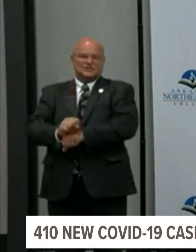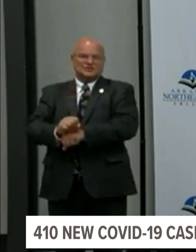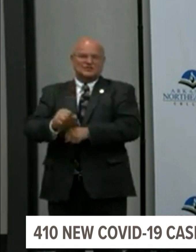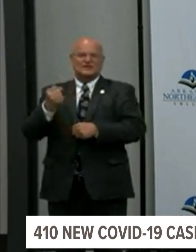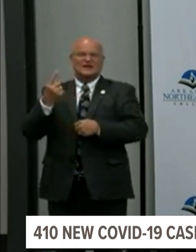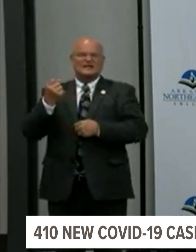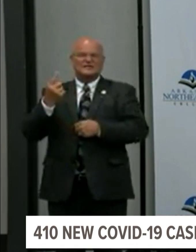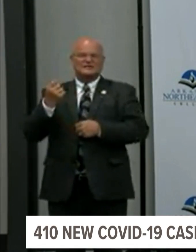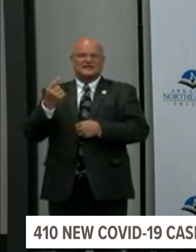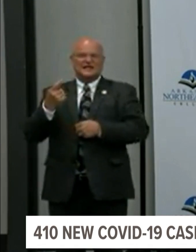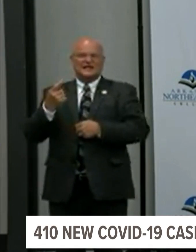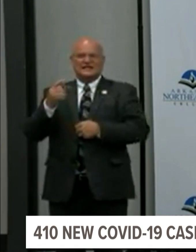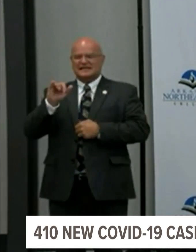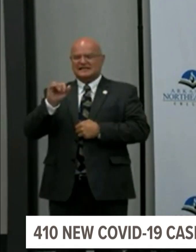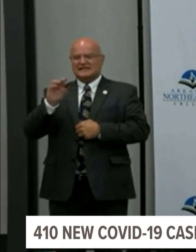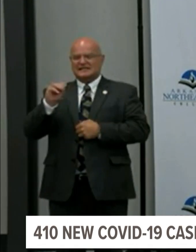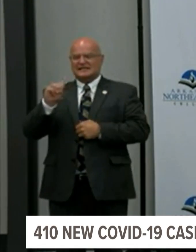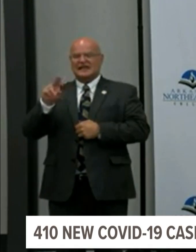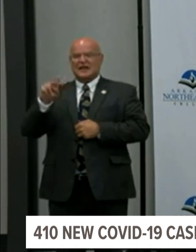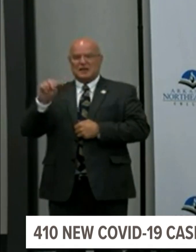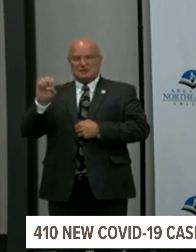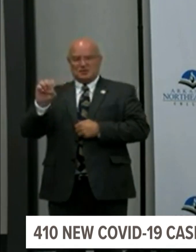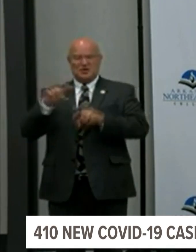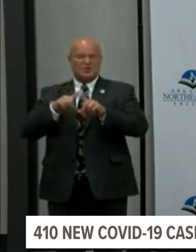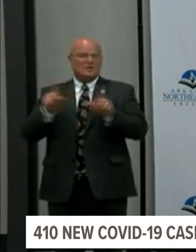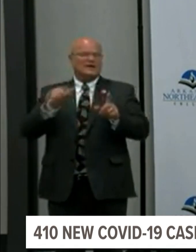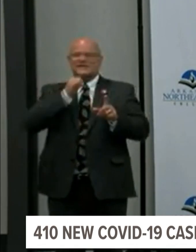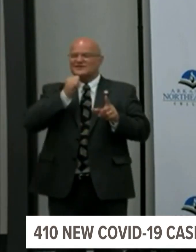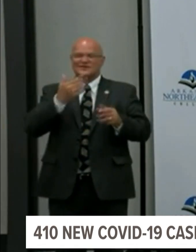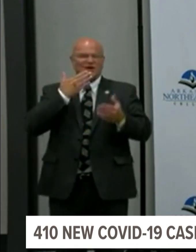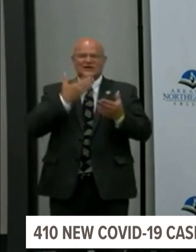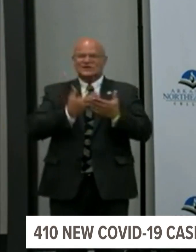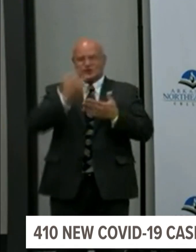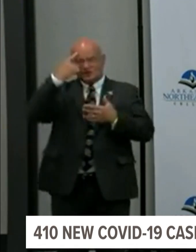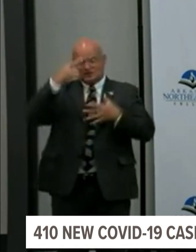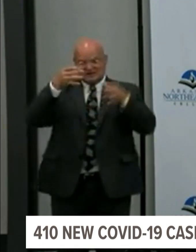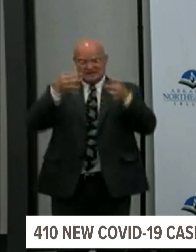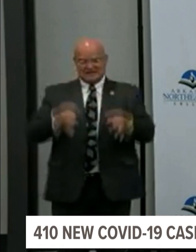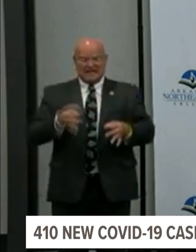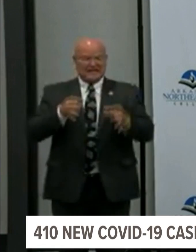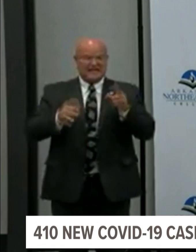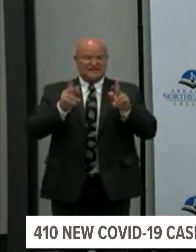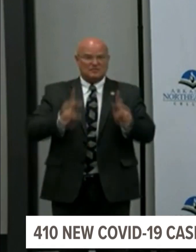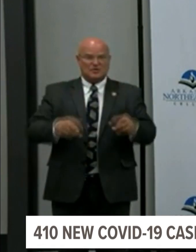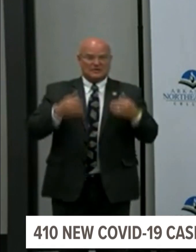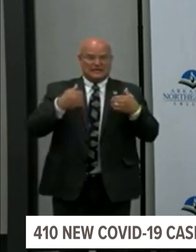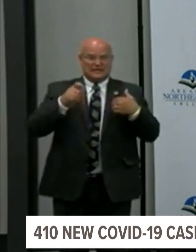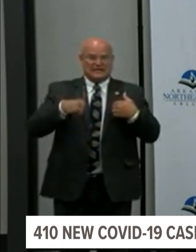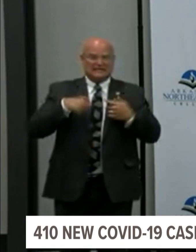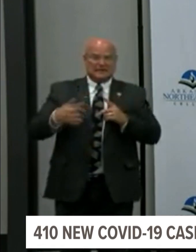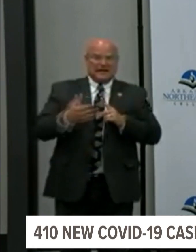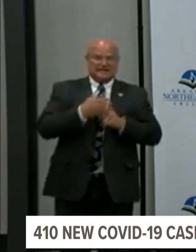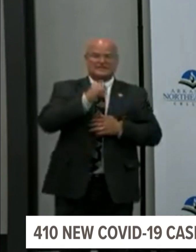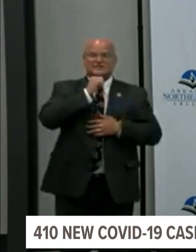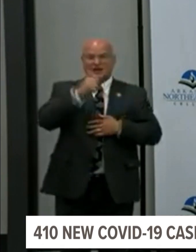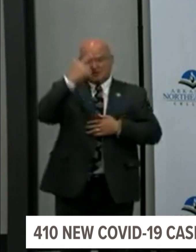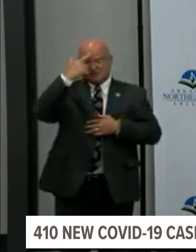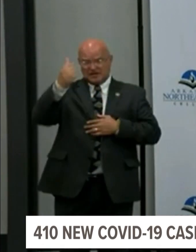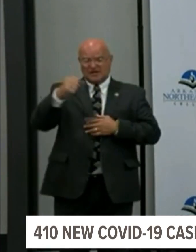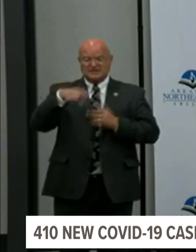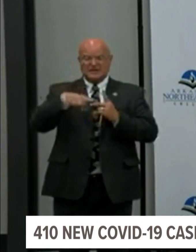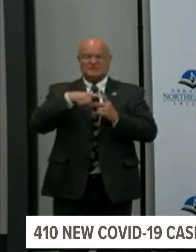in understanding the immune response to vaccines. But they're not useful for deciding whether or not someone needs to be isolated because